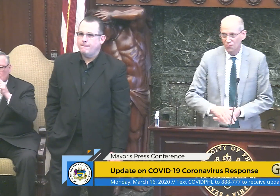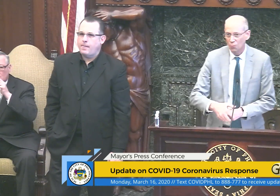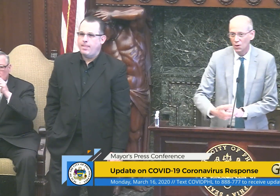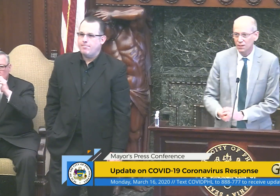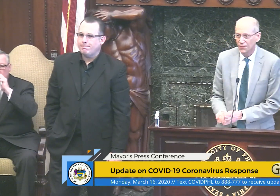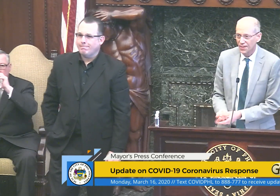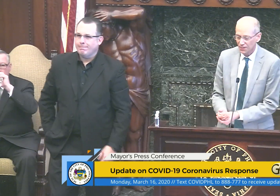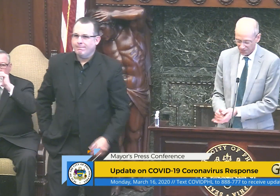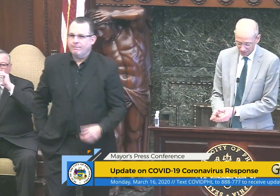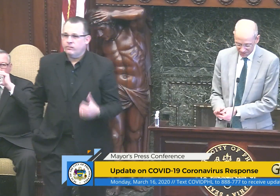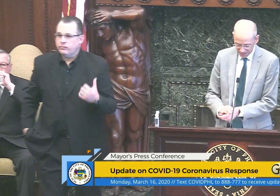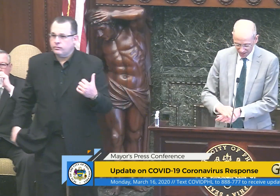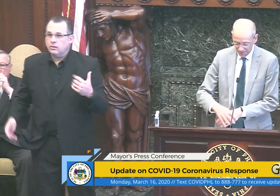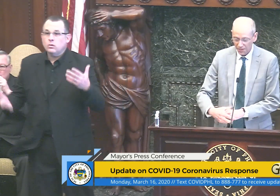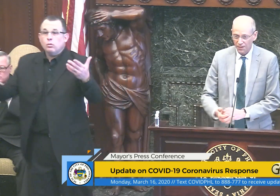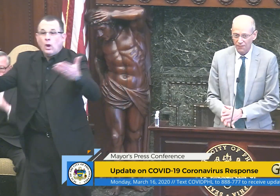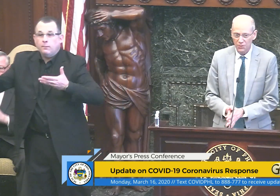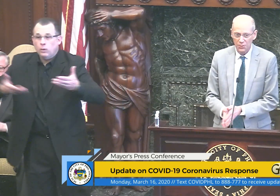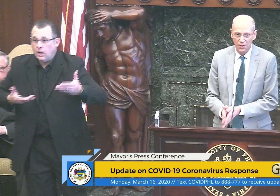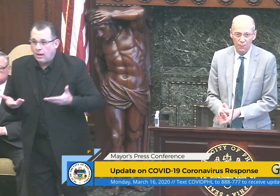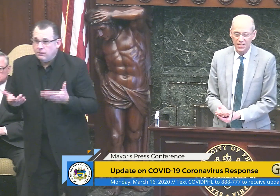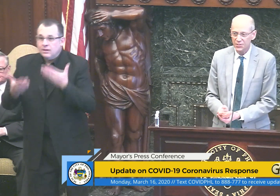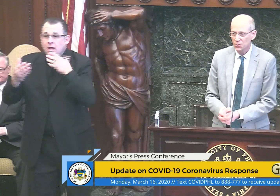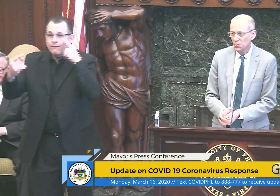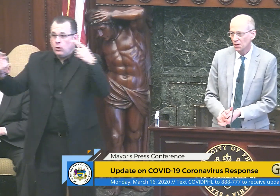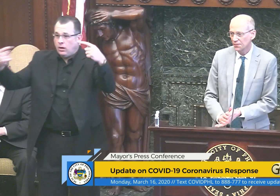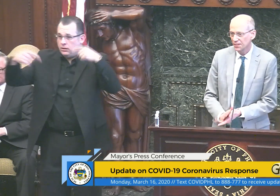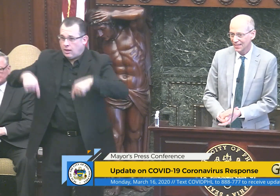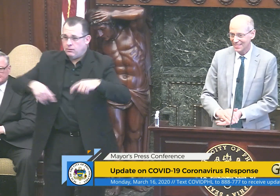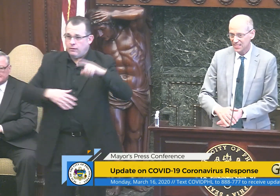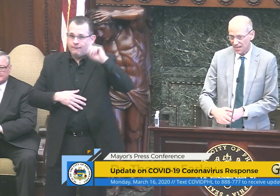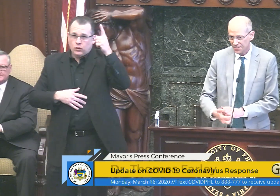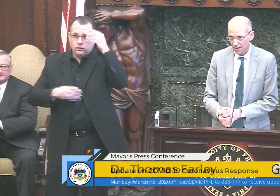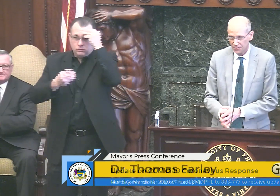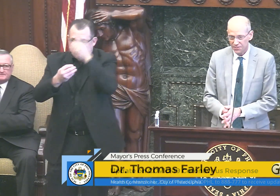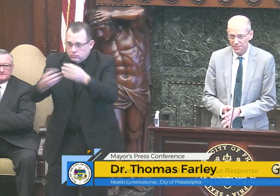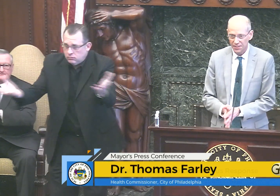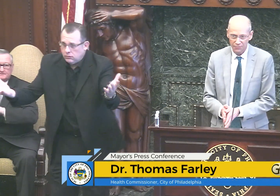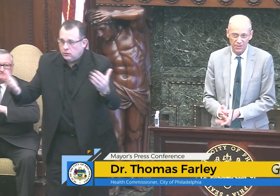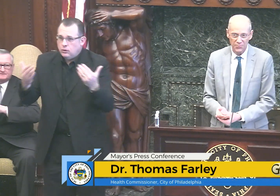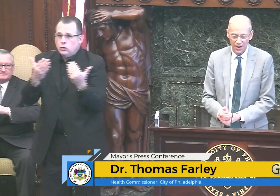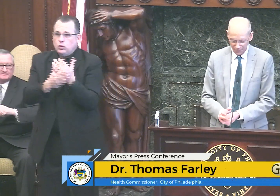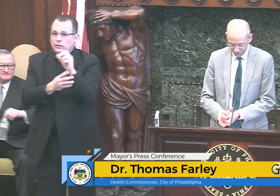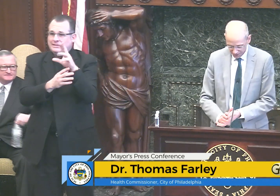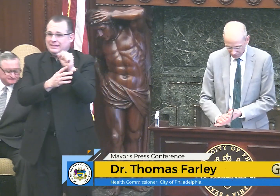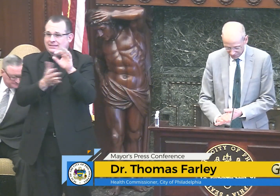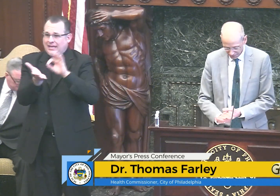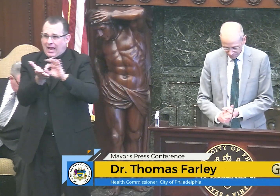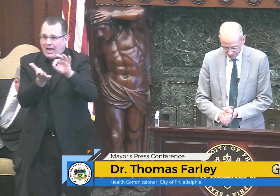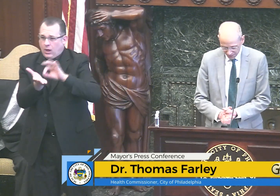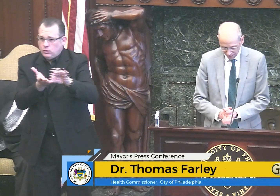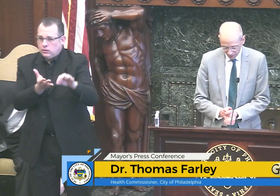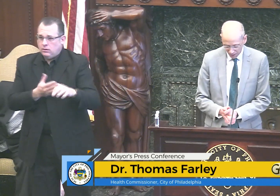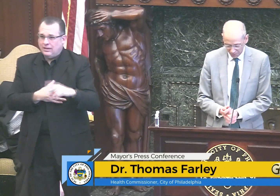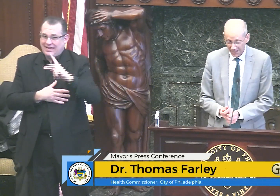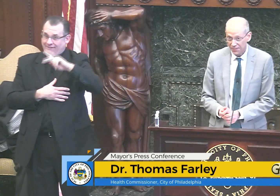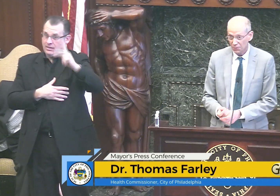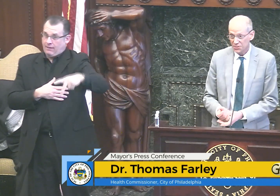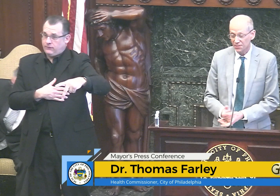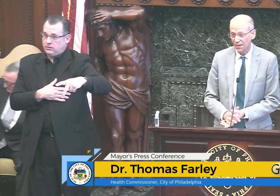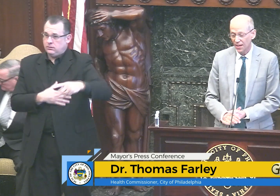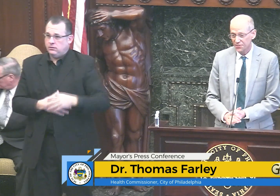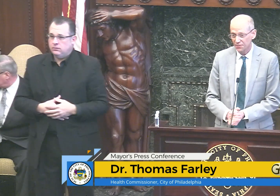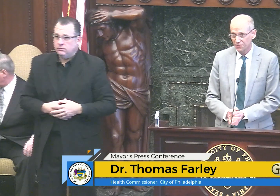So welcome and thank you for coming today. First, I want to update you on the latest case counts information we have for Philadelphia